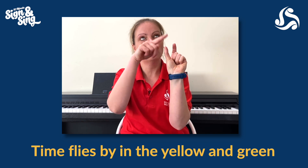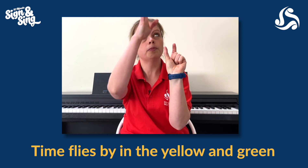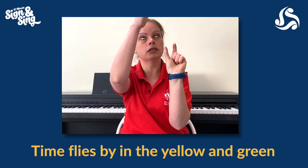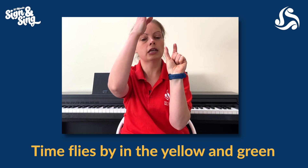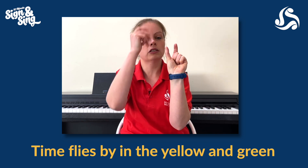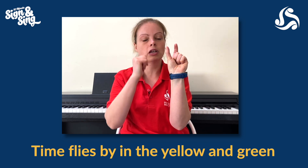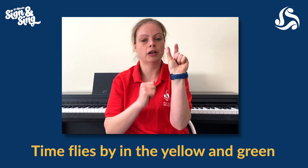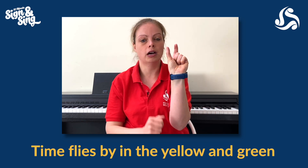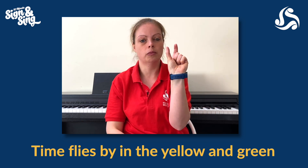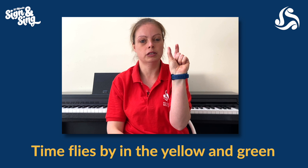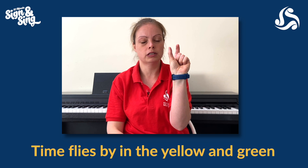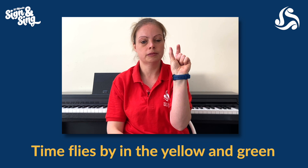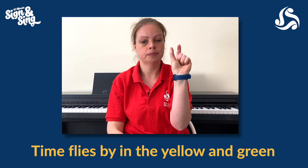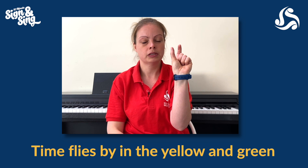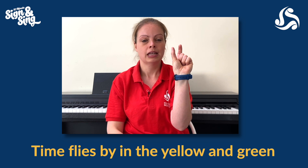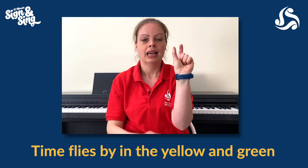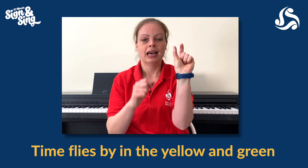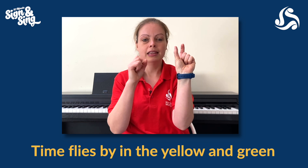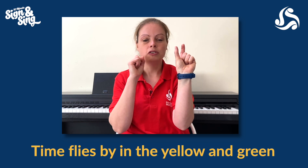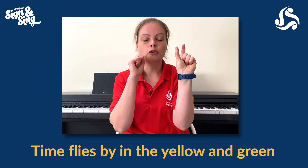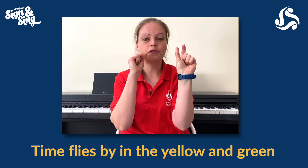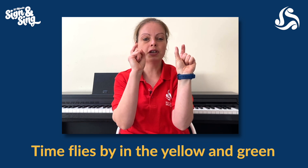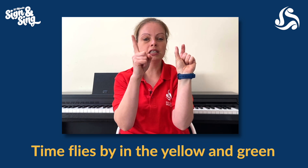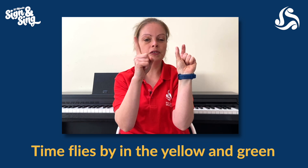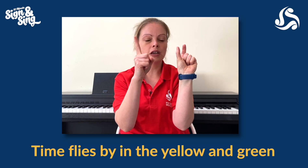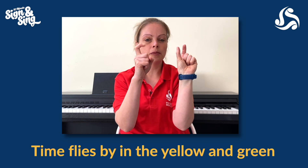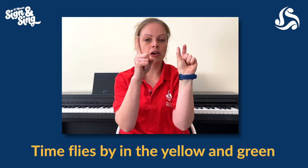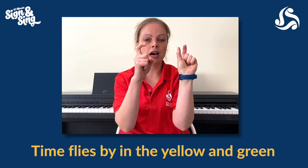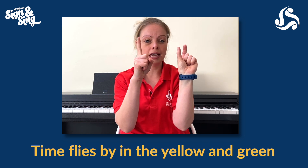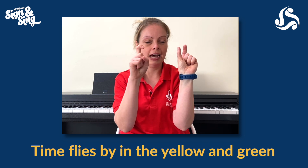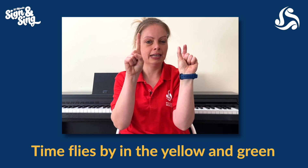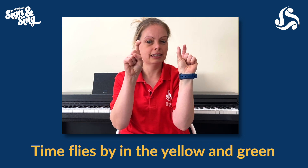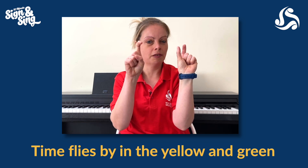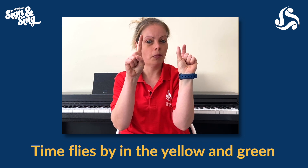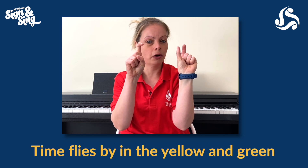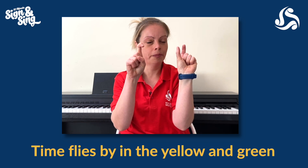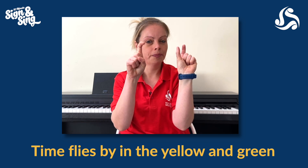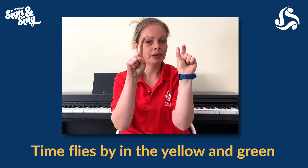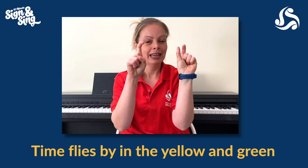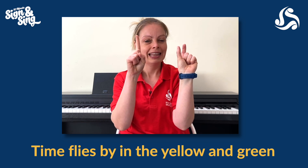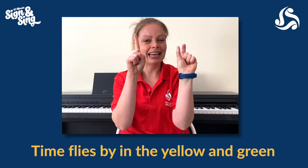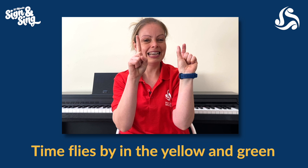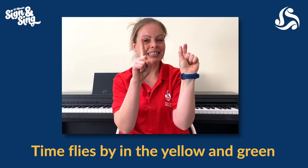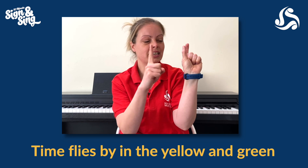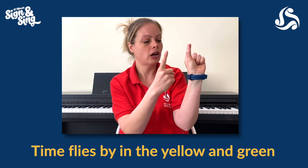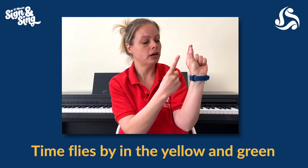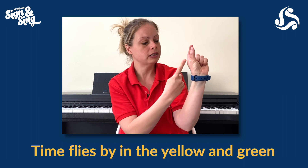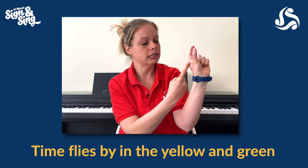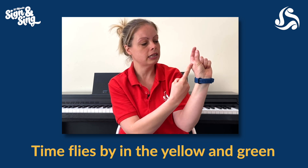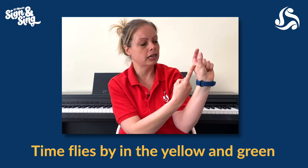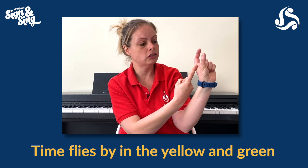got the open section going upwards. And then your first finger from your other hand, give it a wiggle. That is going to